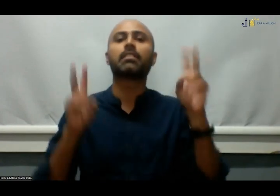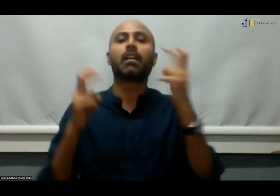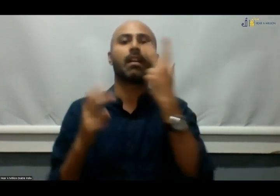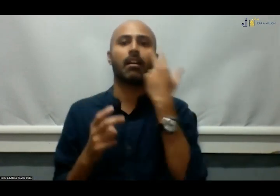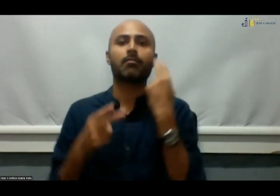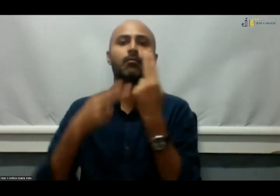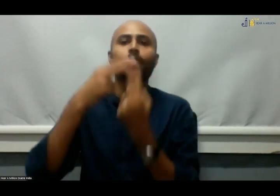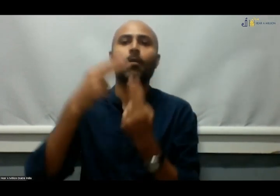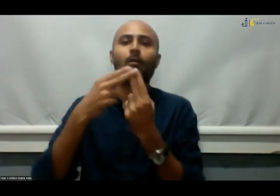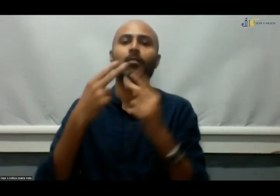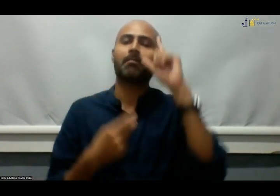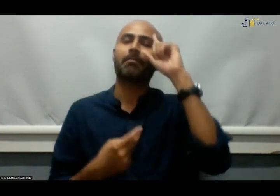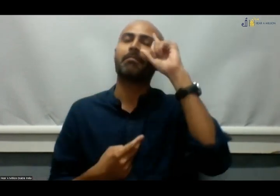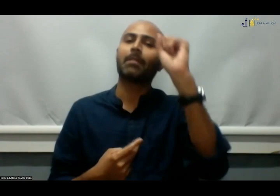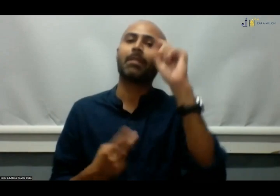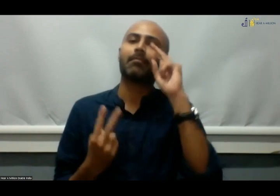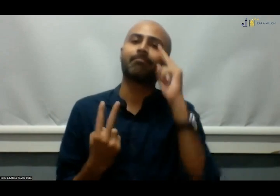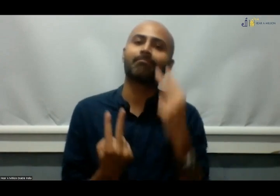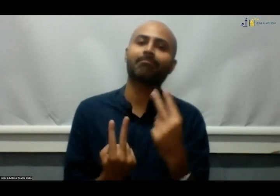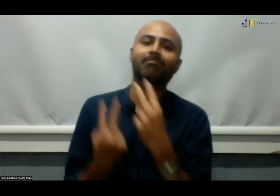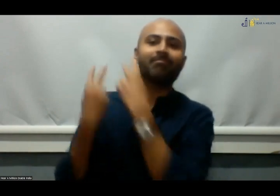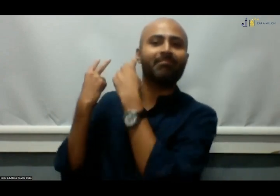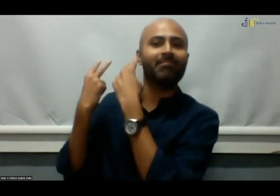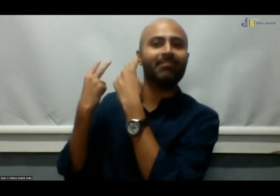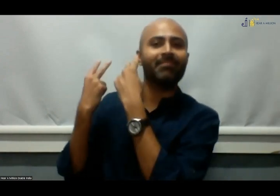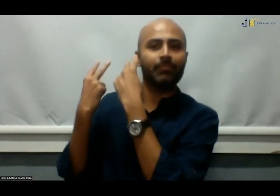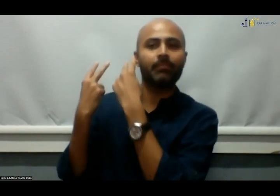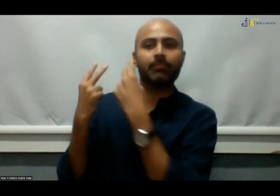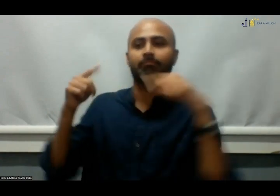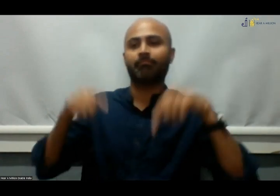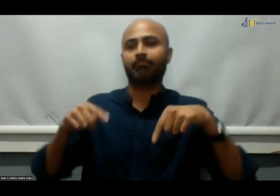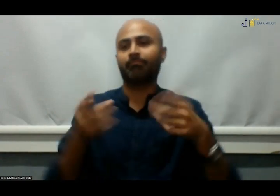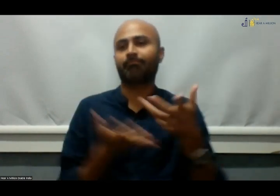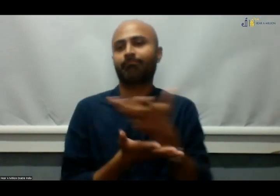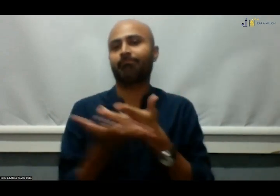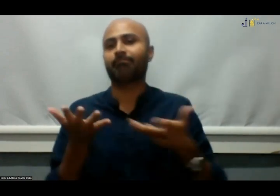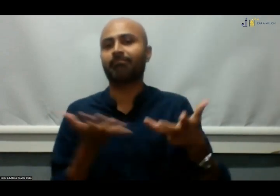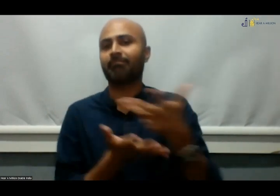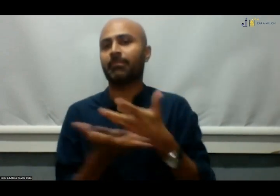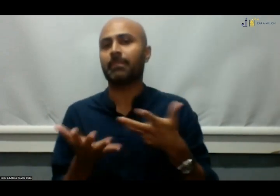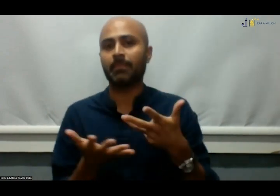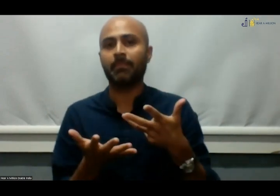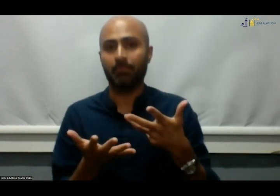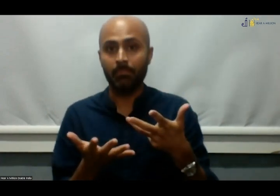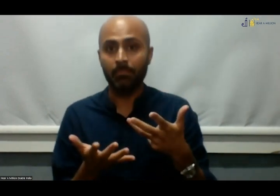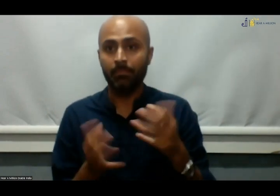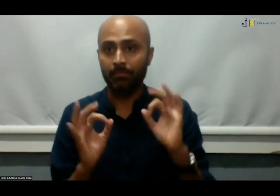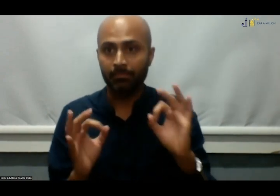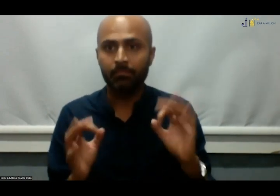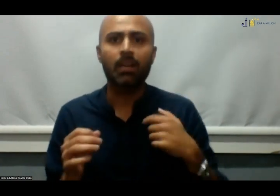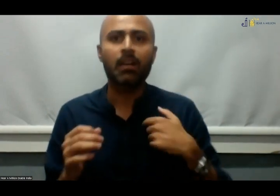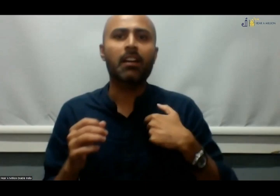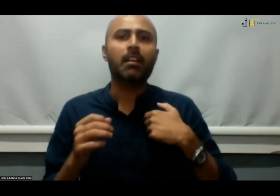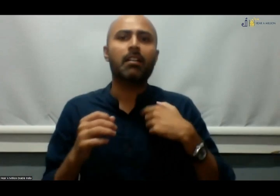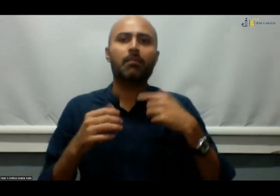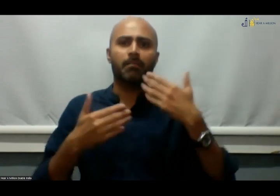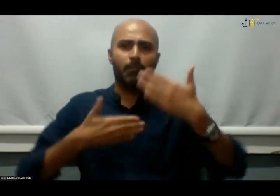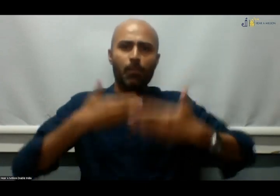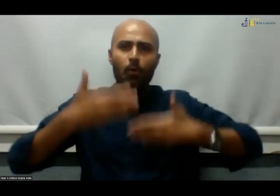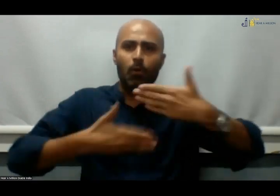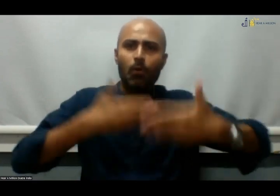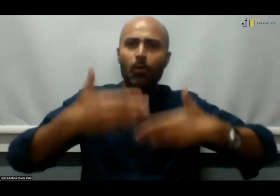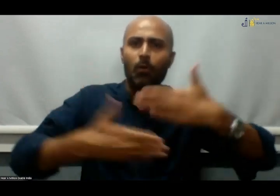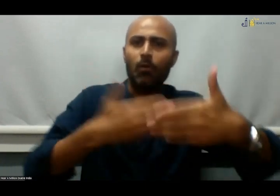Sudamani, right? Sudamani Petty. That was her sign name. So we are doing a memorial for Sudamani here